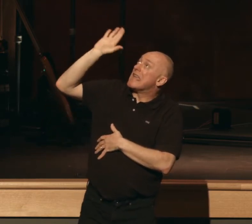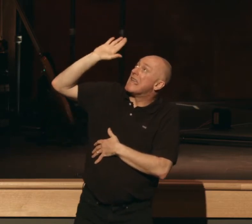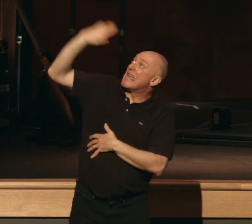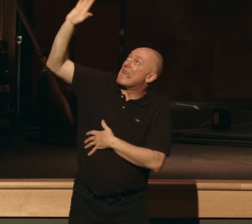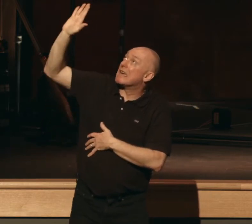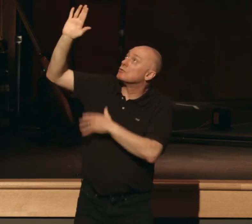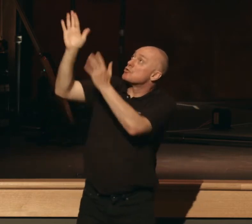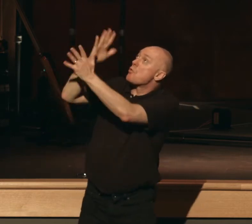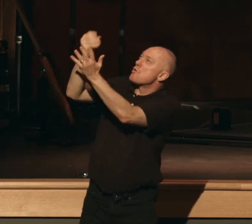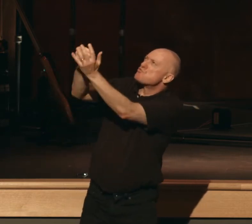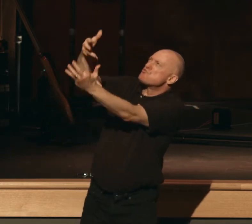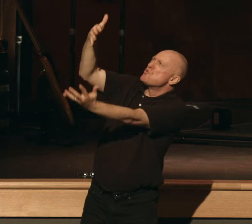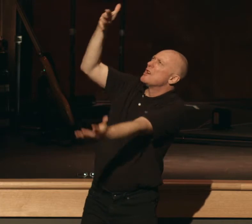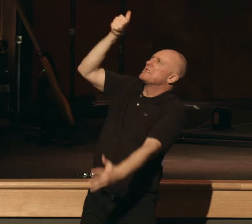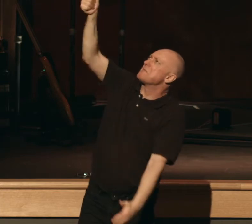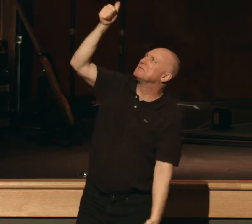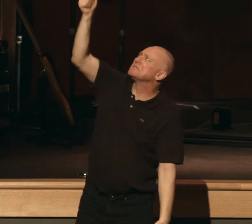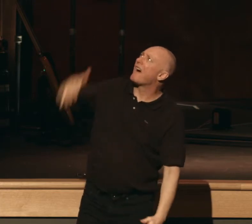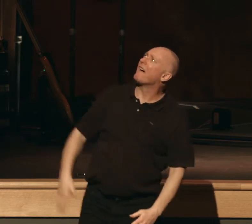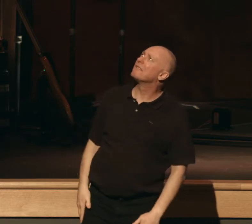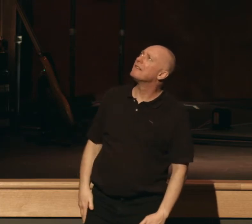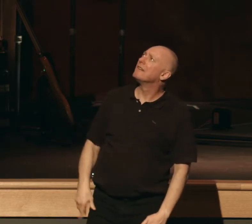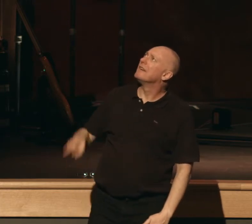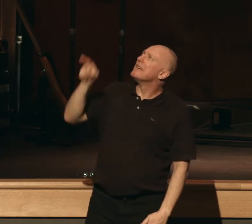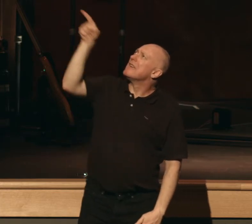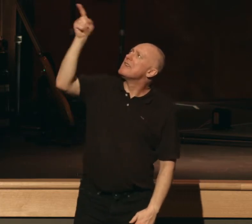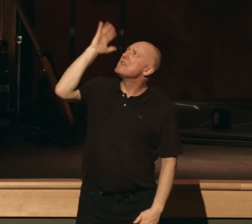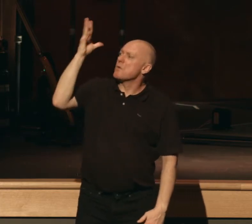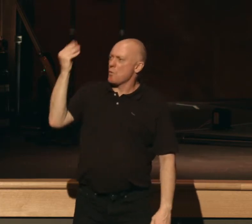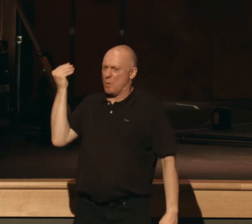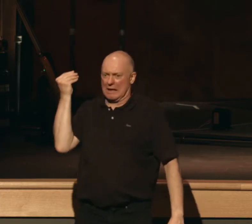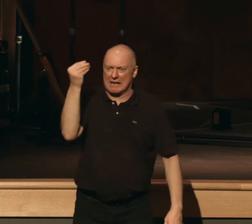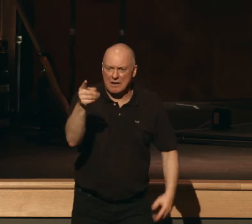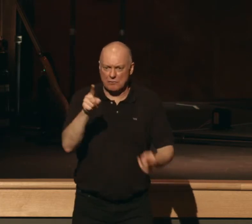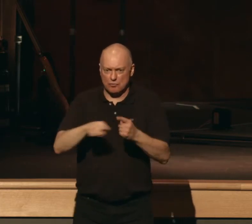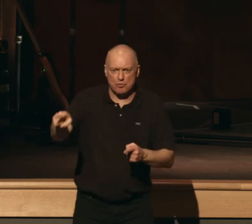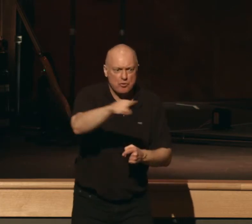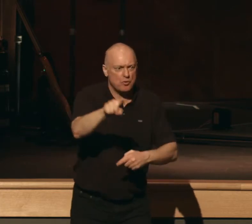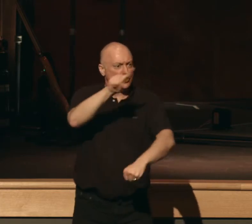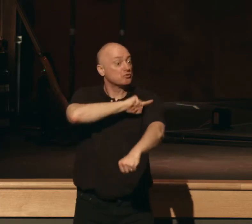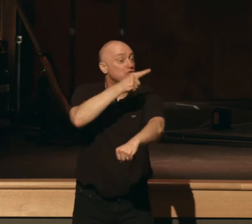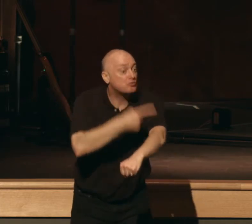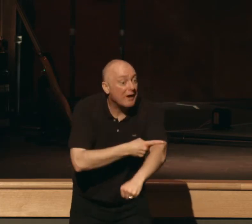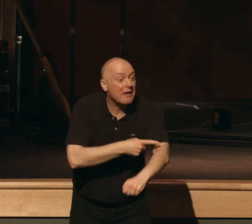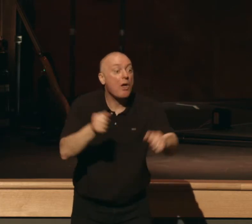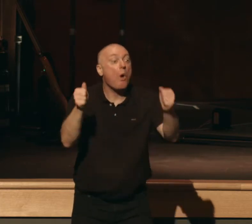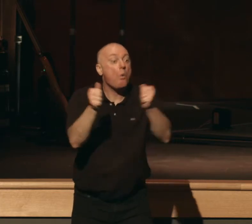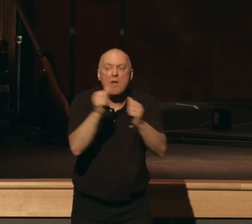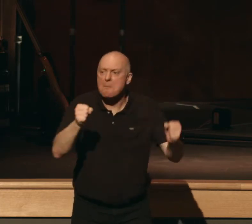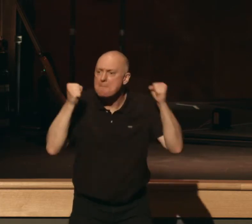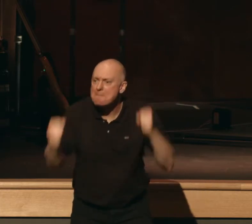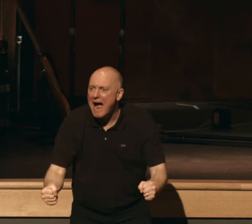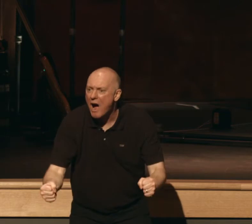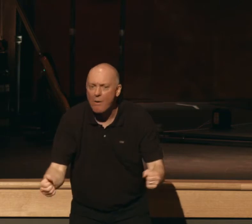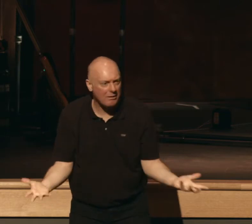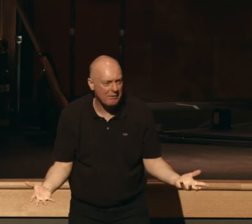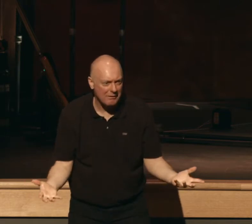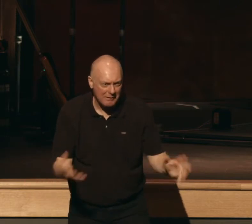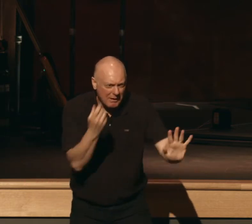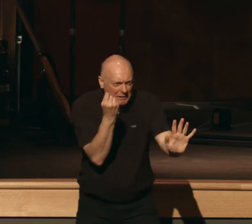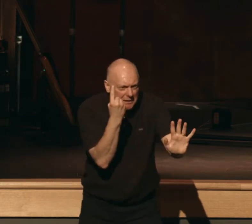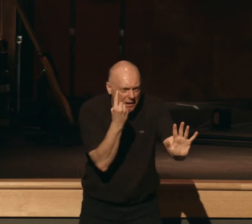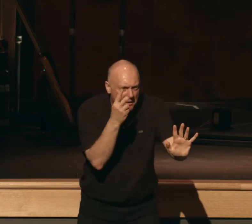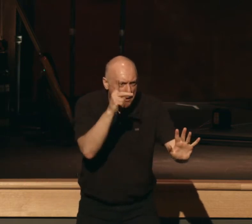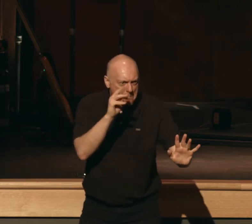his glory, that he may grant you to be strengthened with power. So Paul